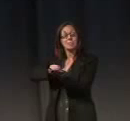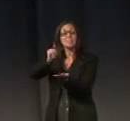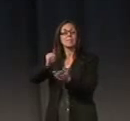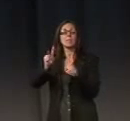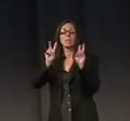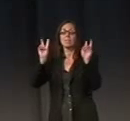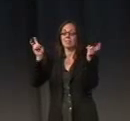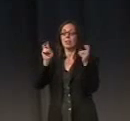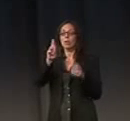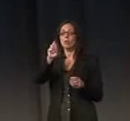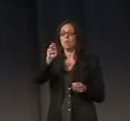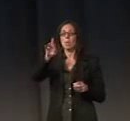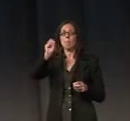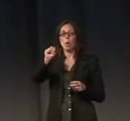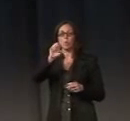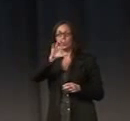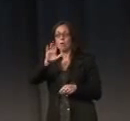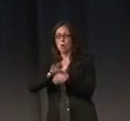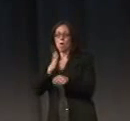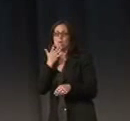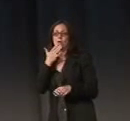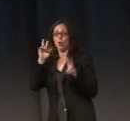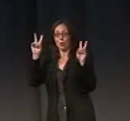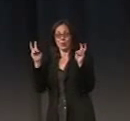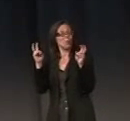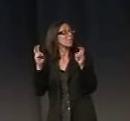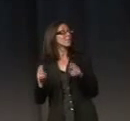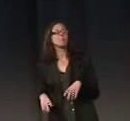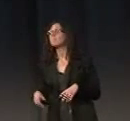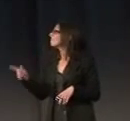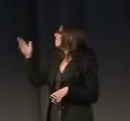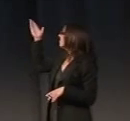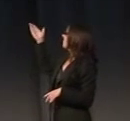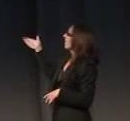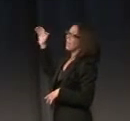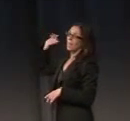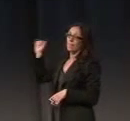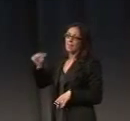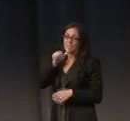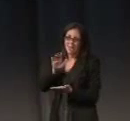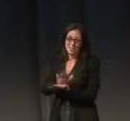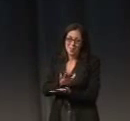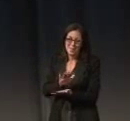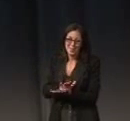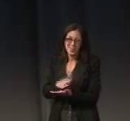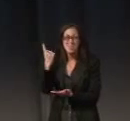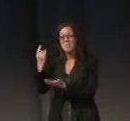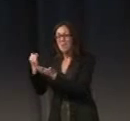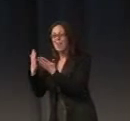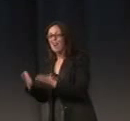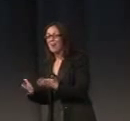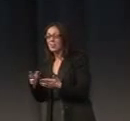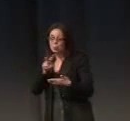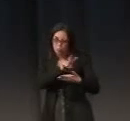Cambridge University. Of course, this is not it. This is just some artists reworking of the book.